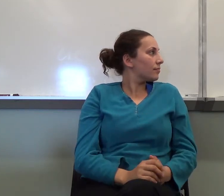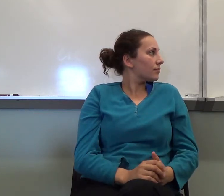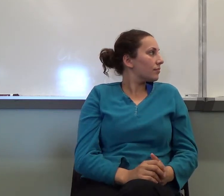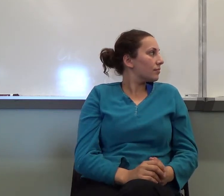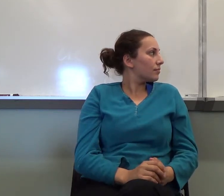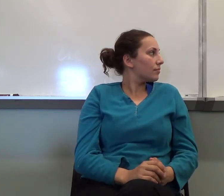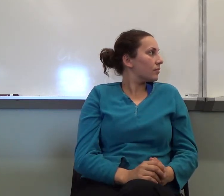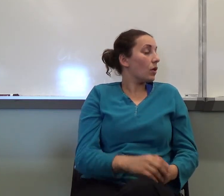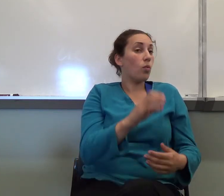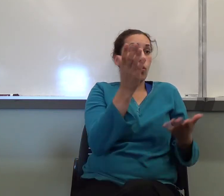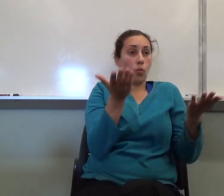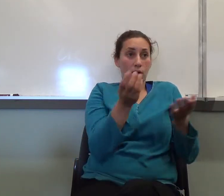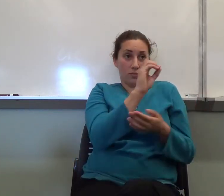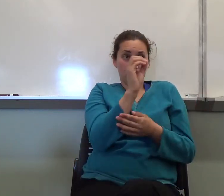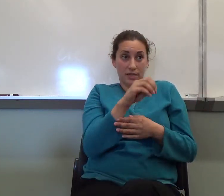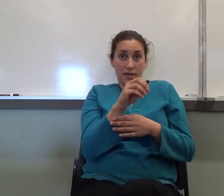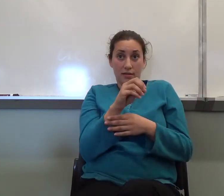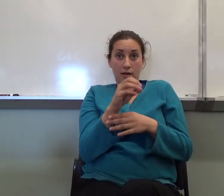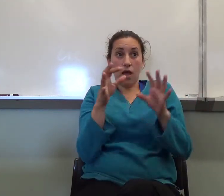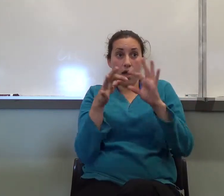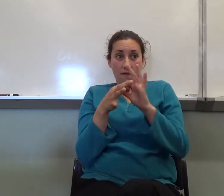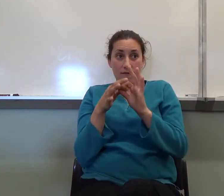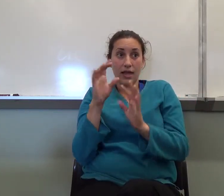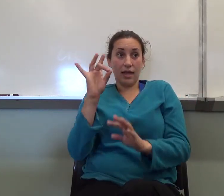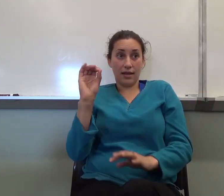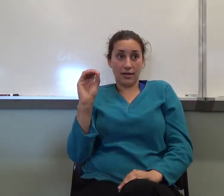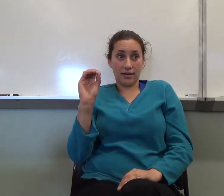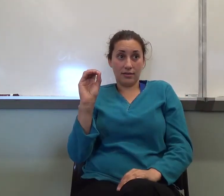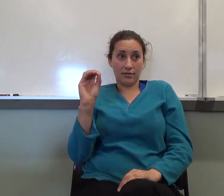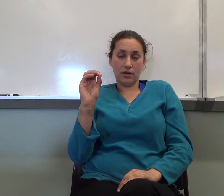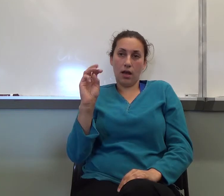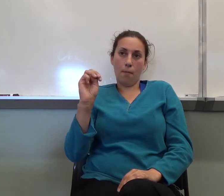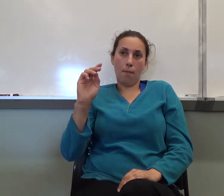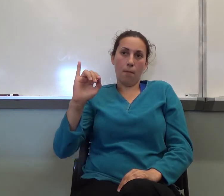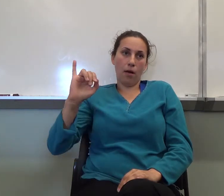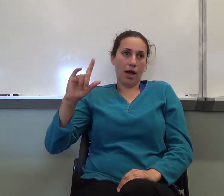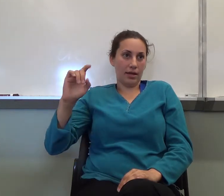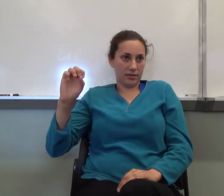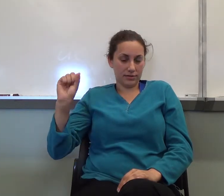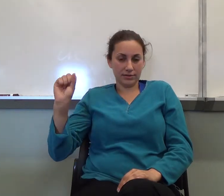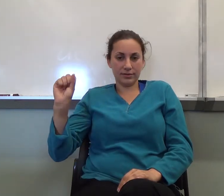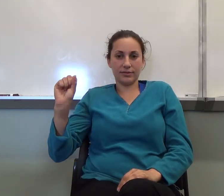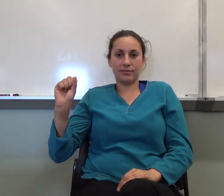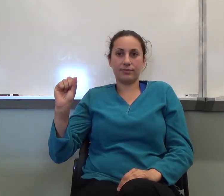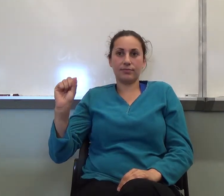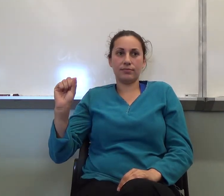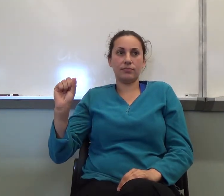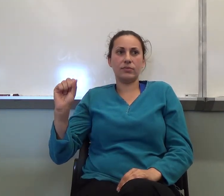of 80, miles in this case, is 12.4